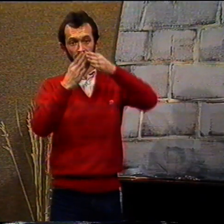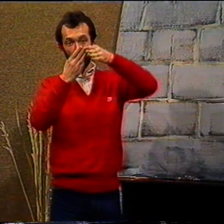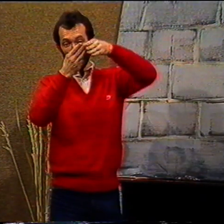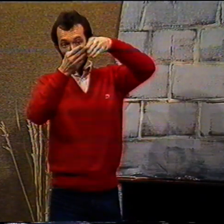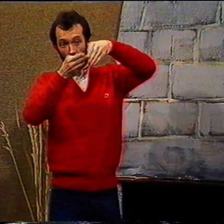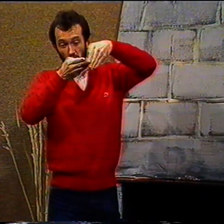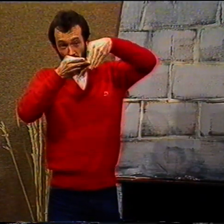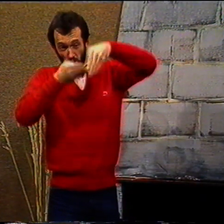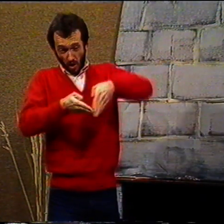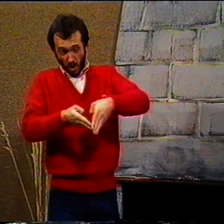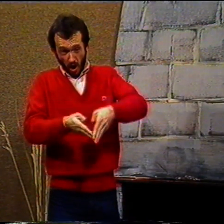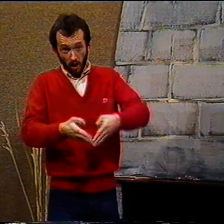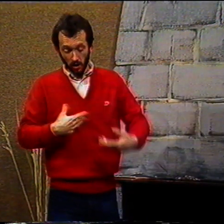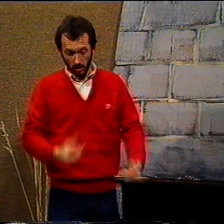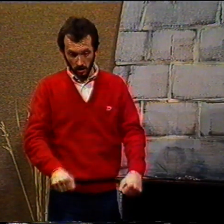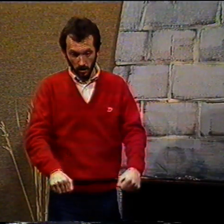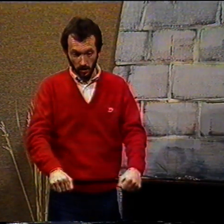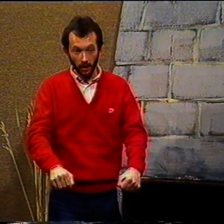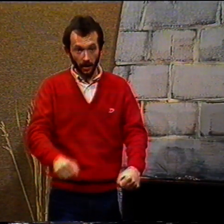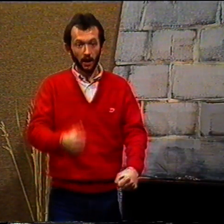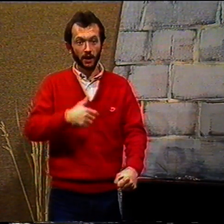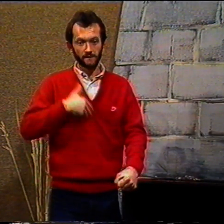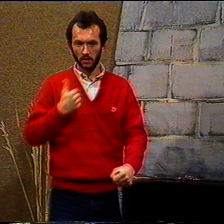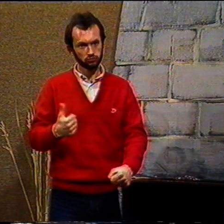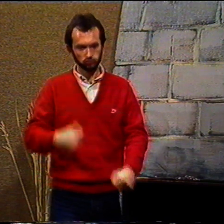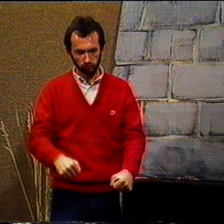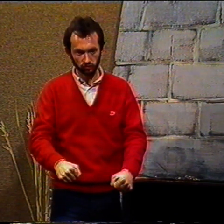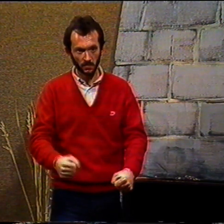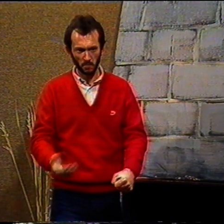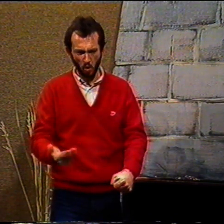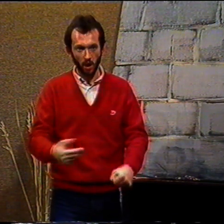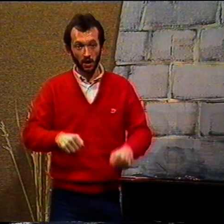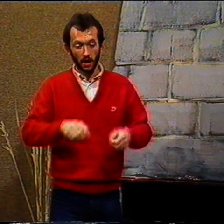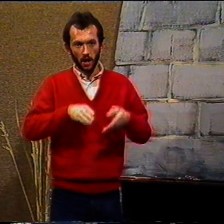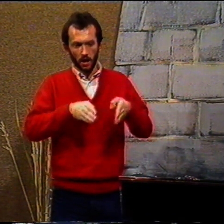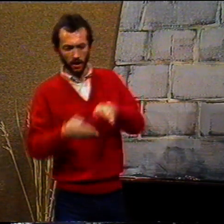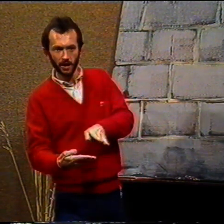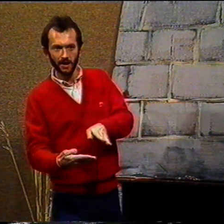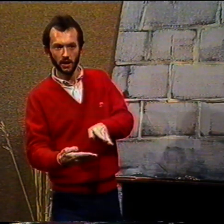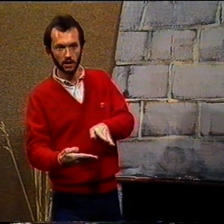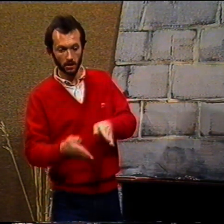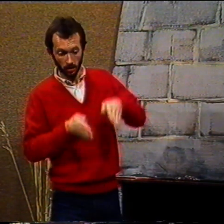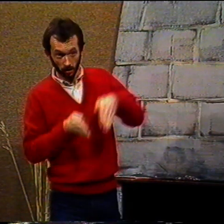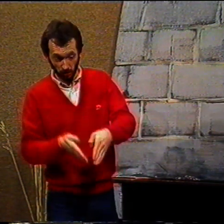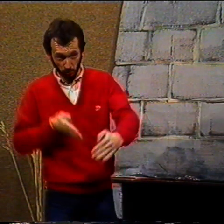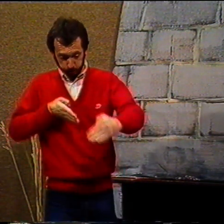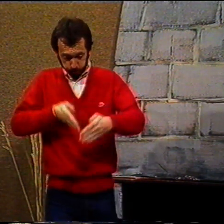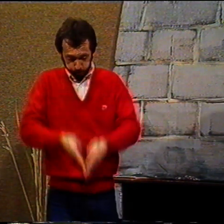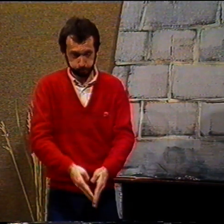just going too fast. There was no control, and we juddered down into the trough. That felt great. I wanted some more. But the boat was actually